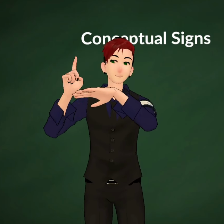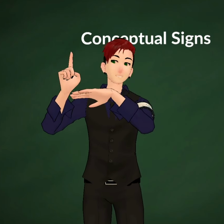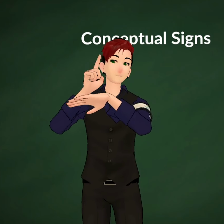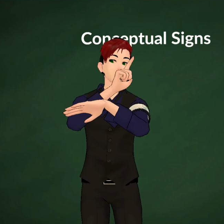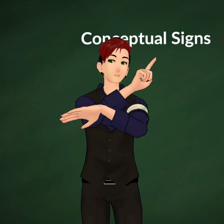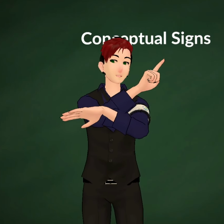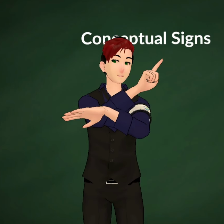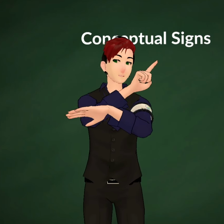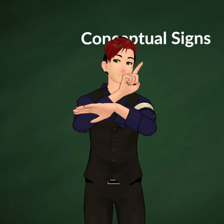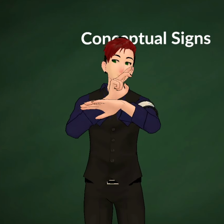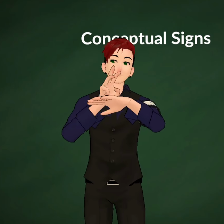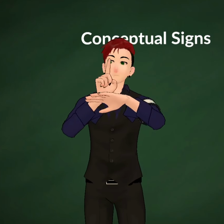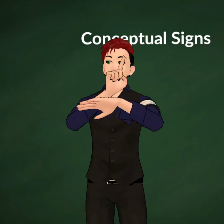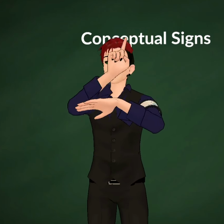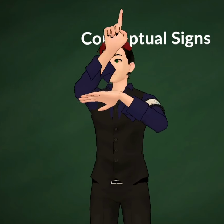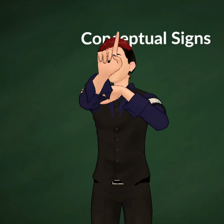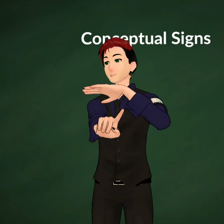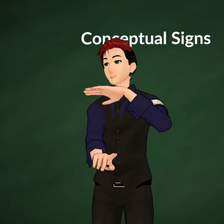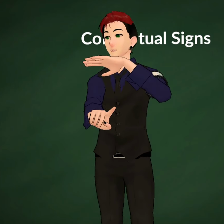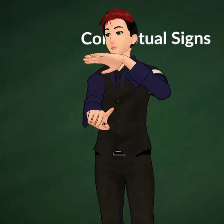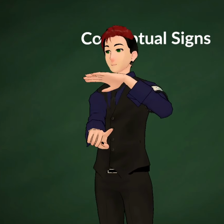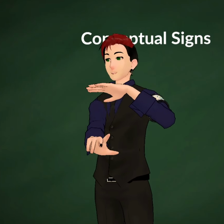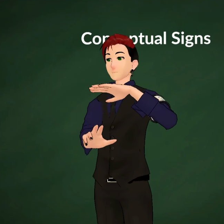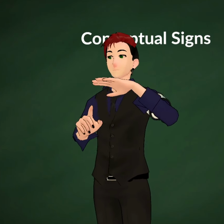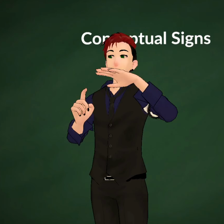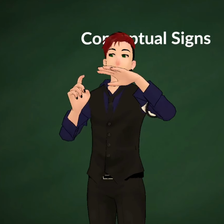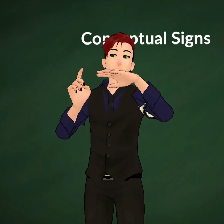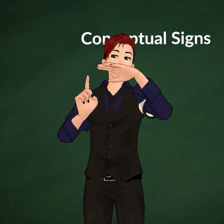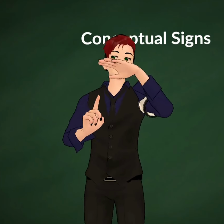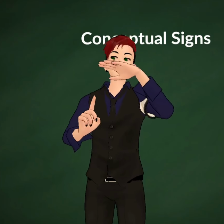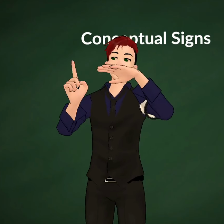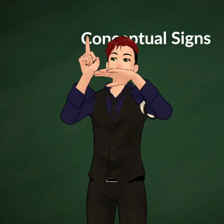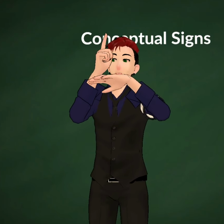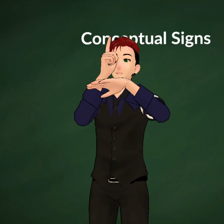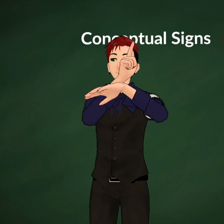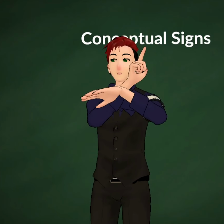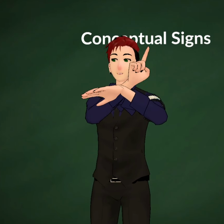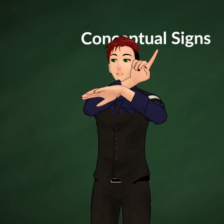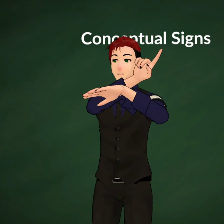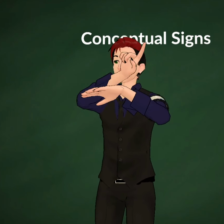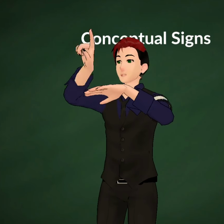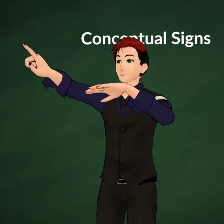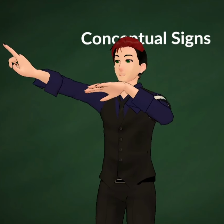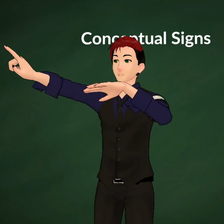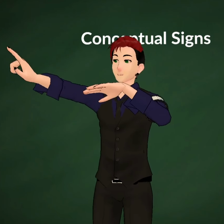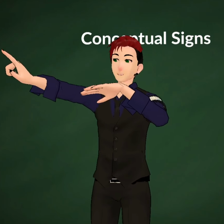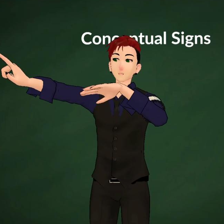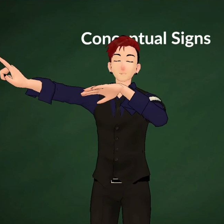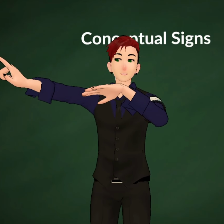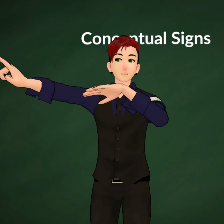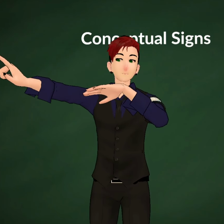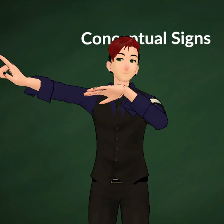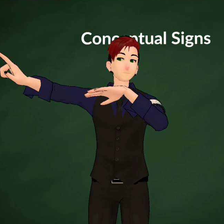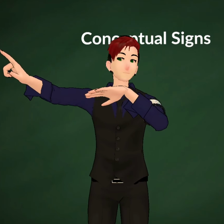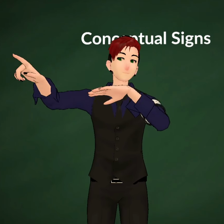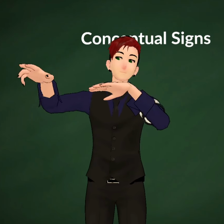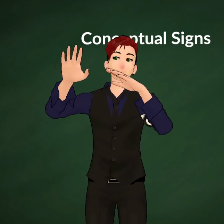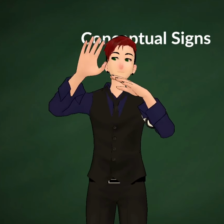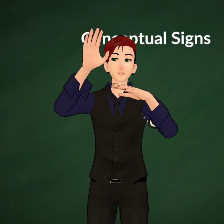bridge. They walked across it. They jumped off it. They went halfway across it, turned around, and went back.